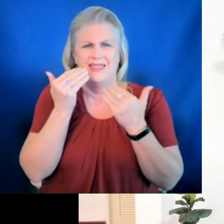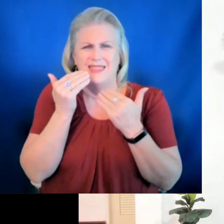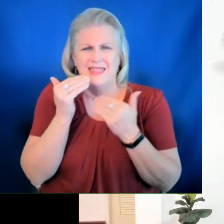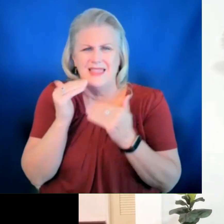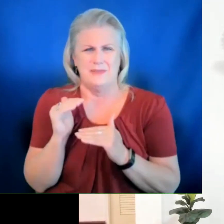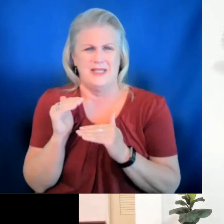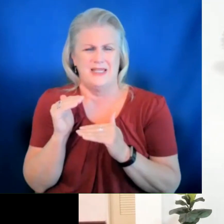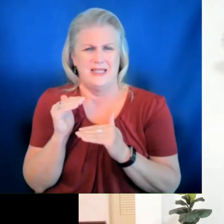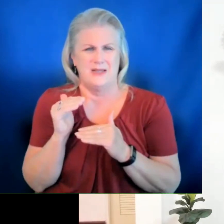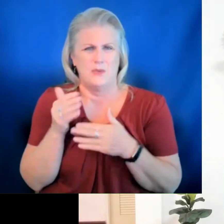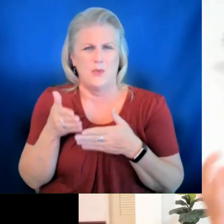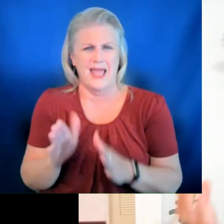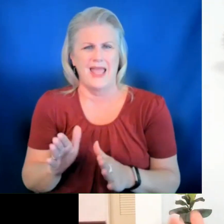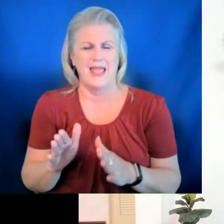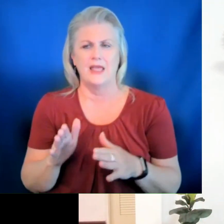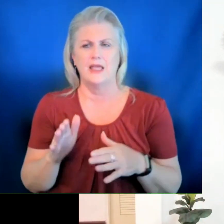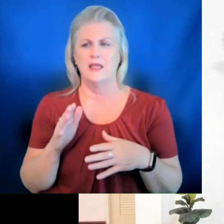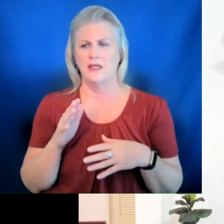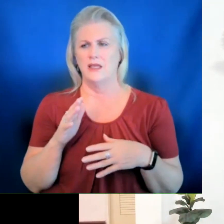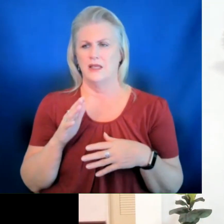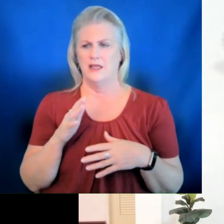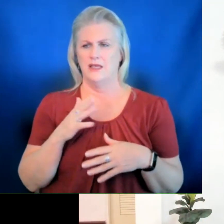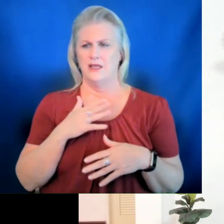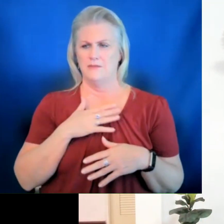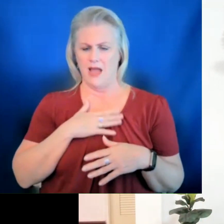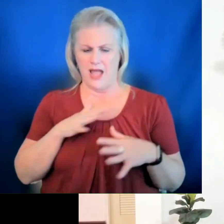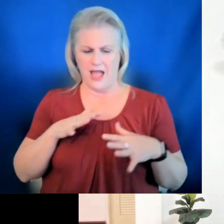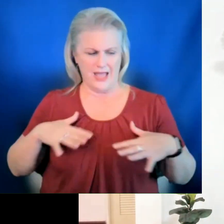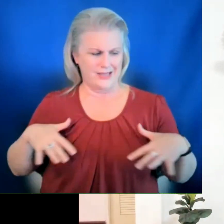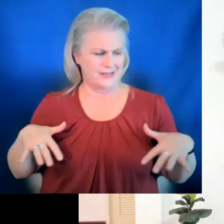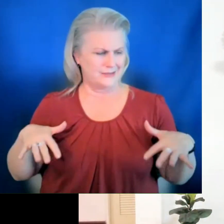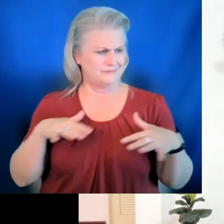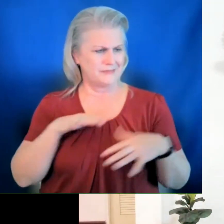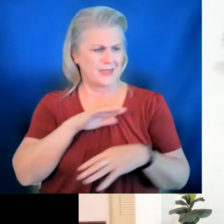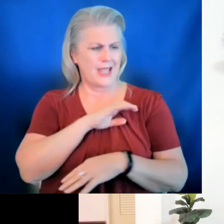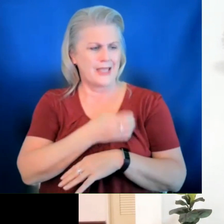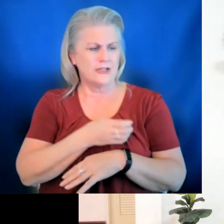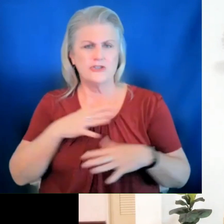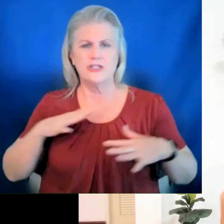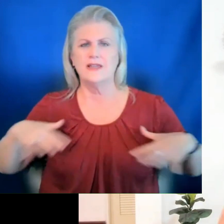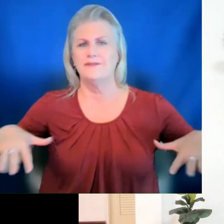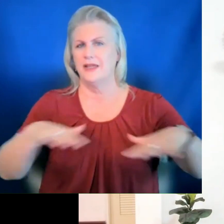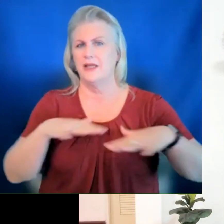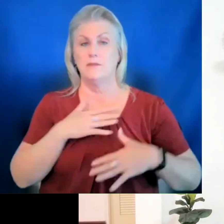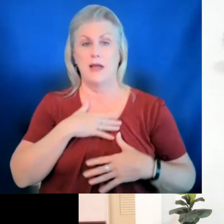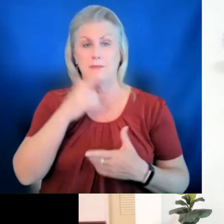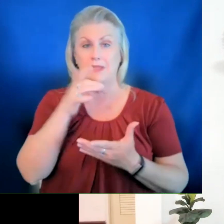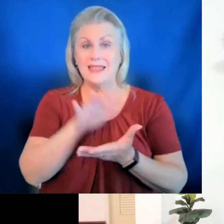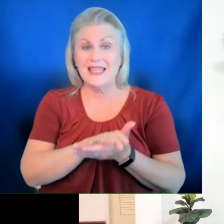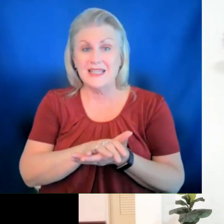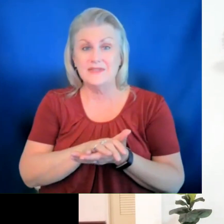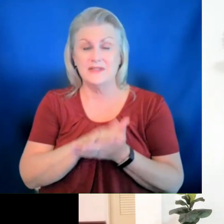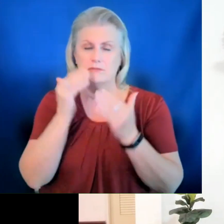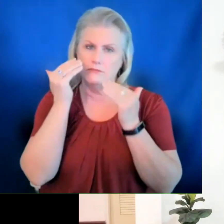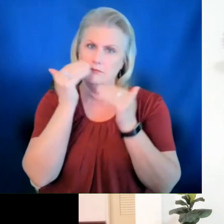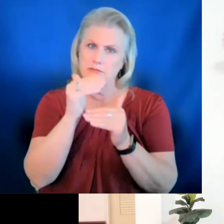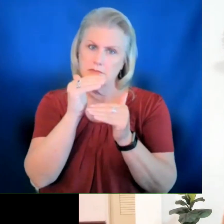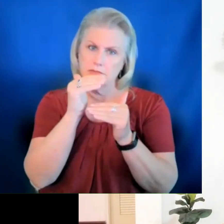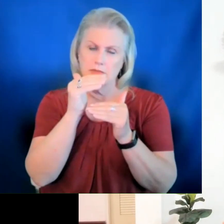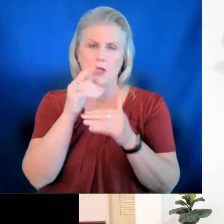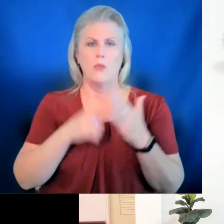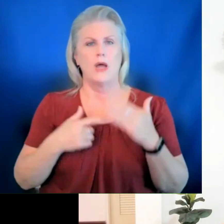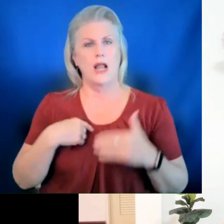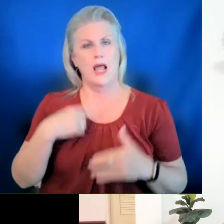was within my own field, within my energy, in my beliefs, what I thought